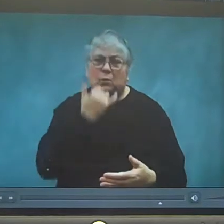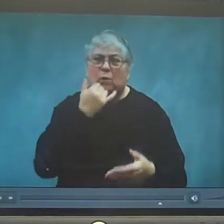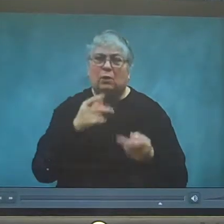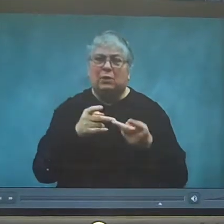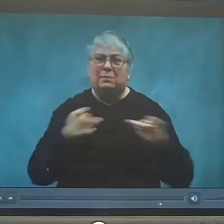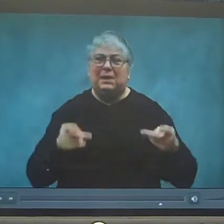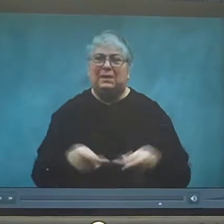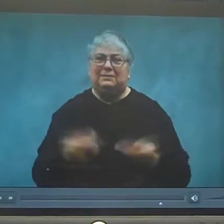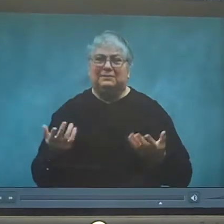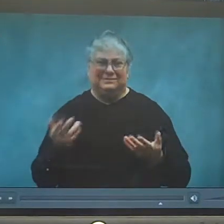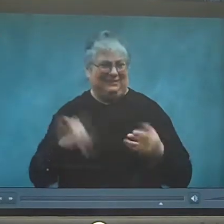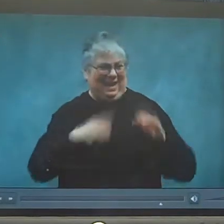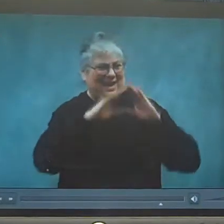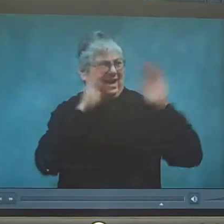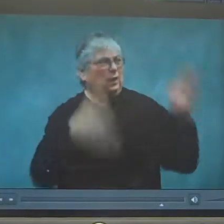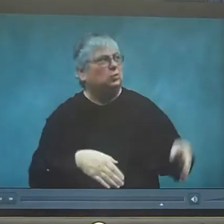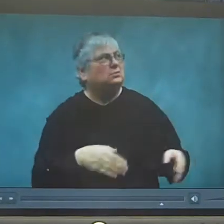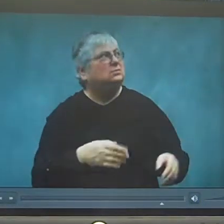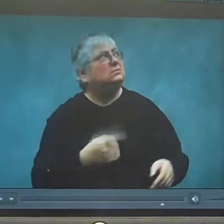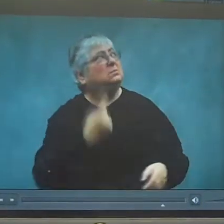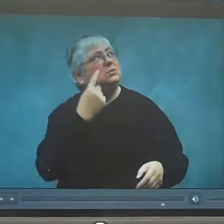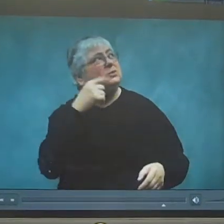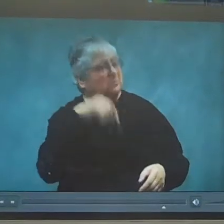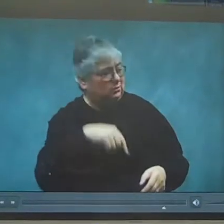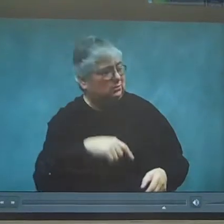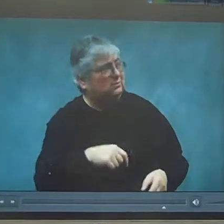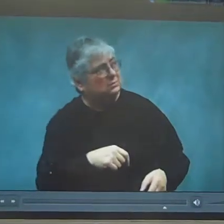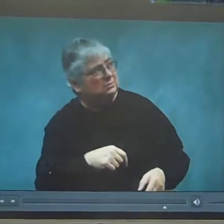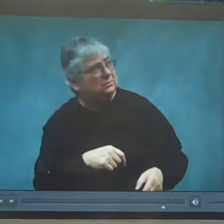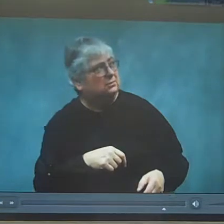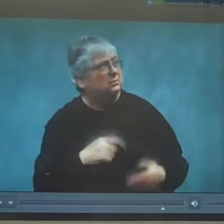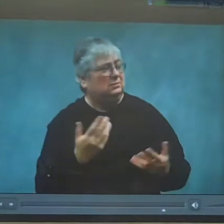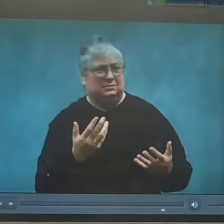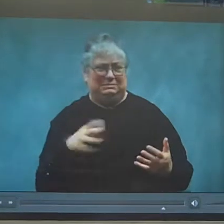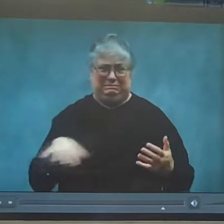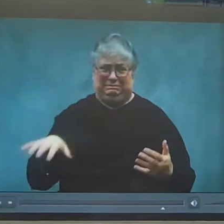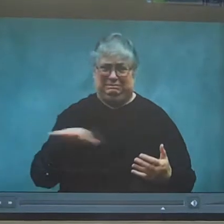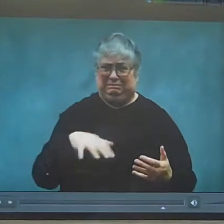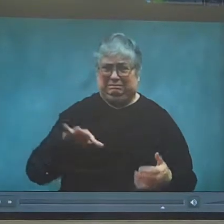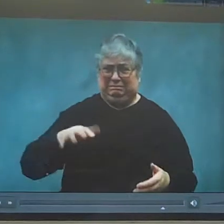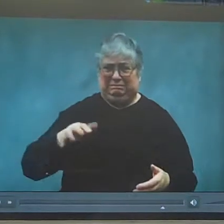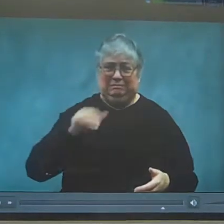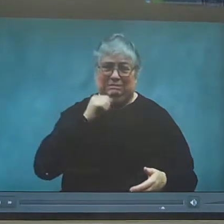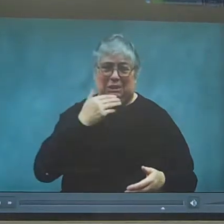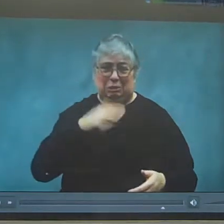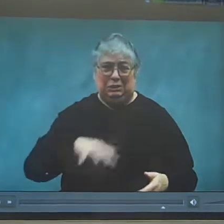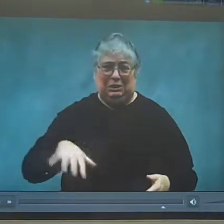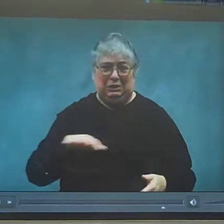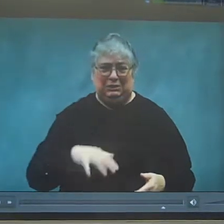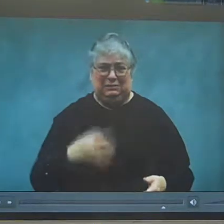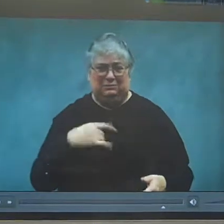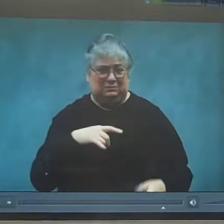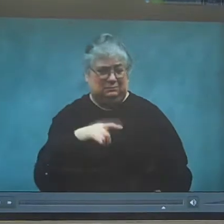MapQuest, and I would print out the paper to lead me to my destination. And when I would arrive at my destination, it was